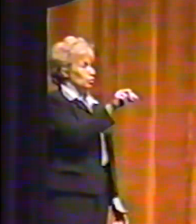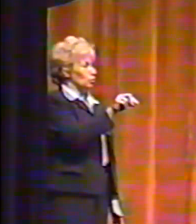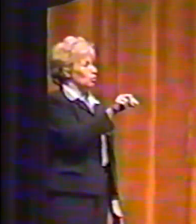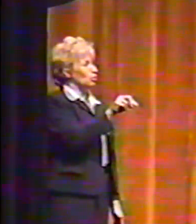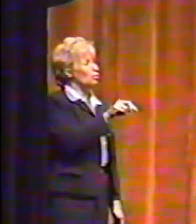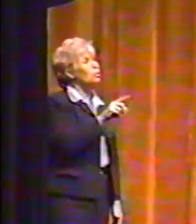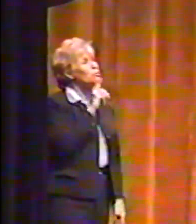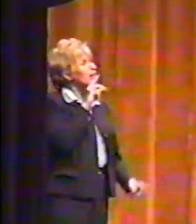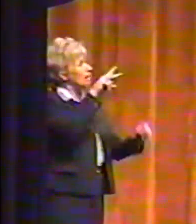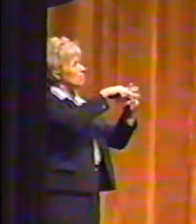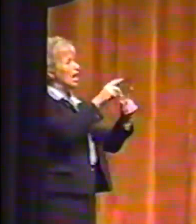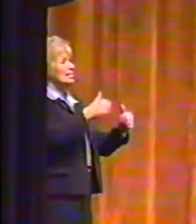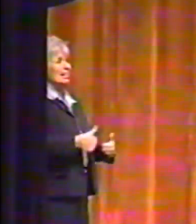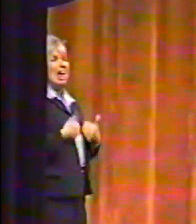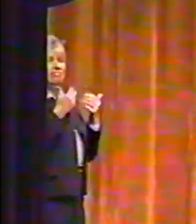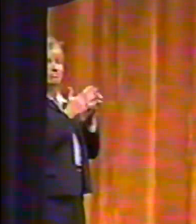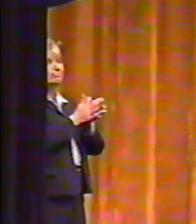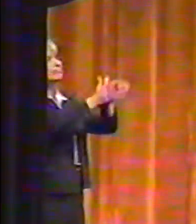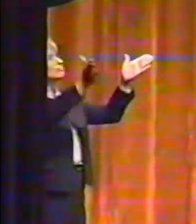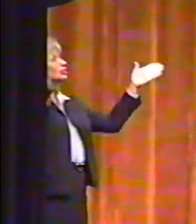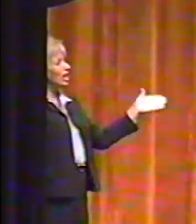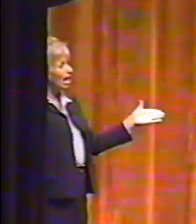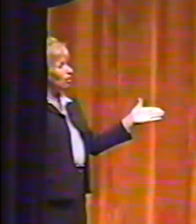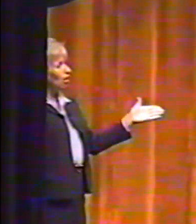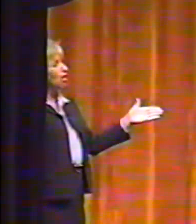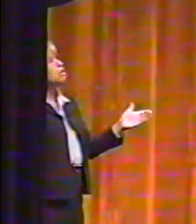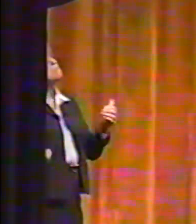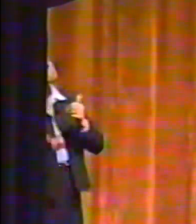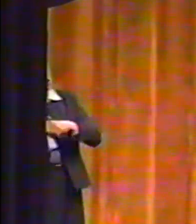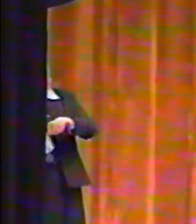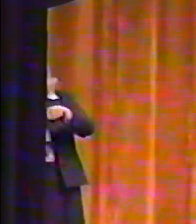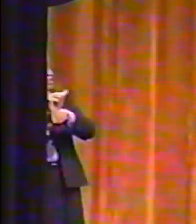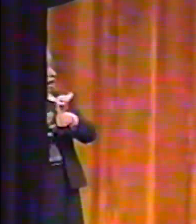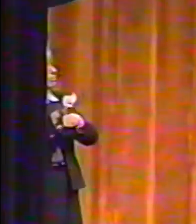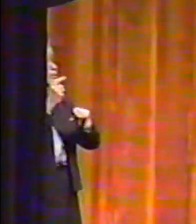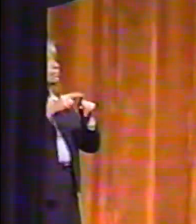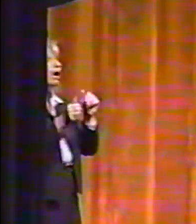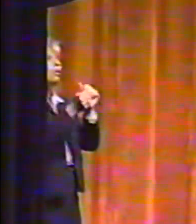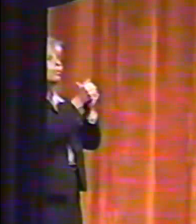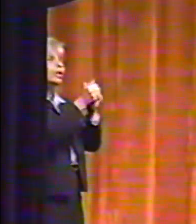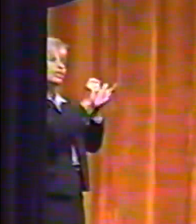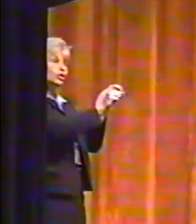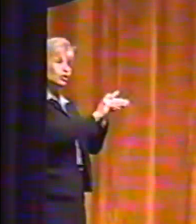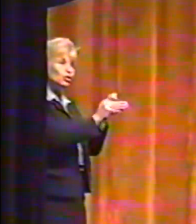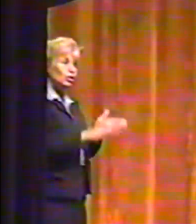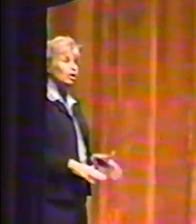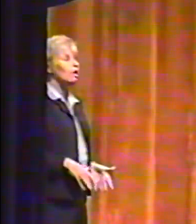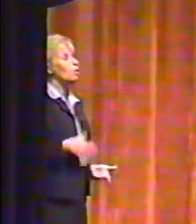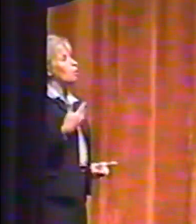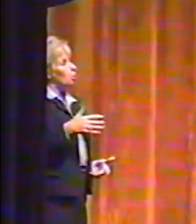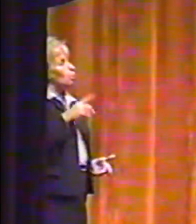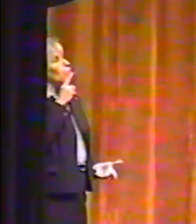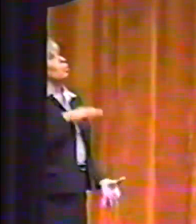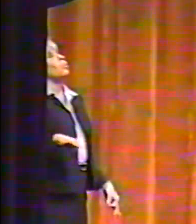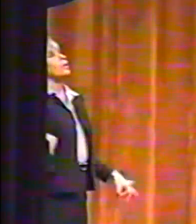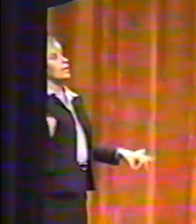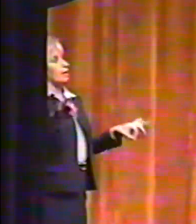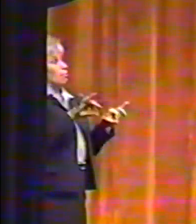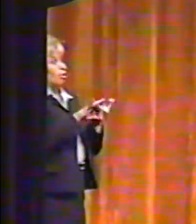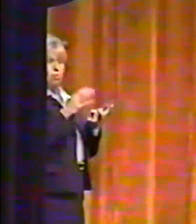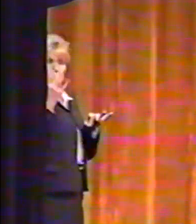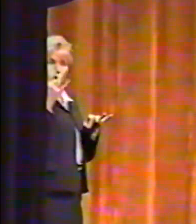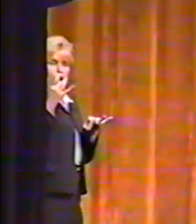life in general and most jobs in general, but with journalism, it's particularly important. Journalism is too competitive and too